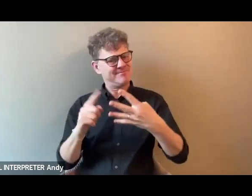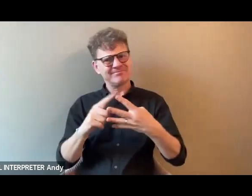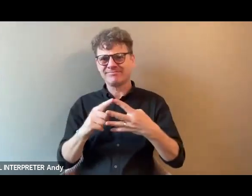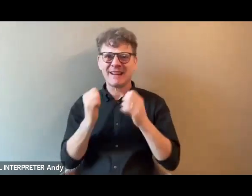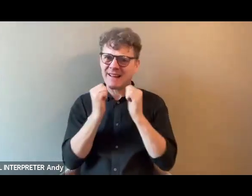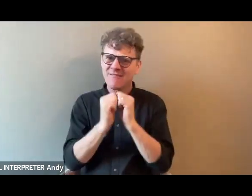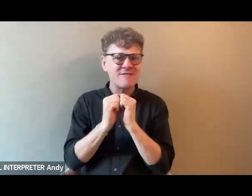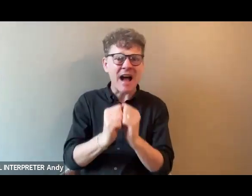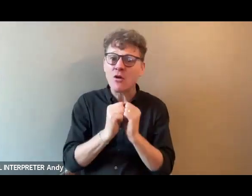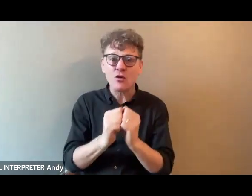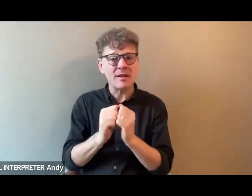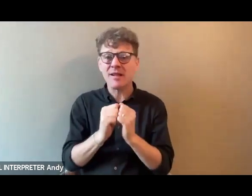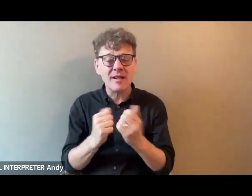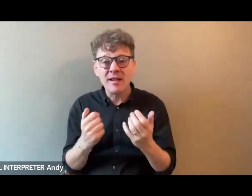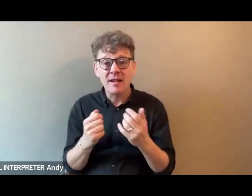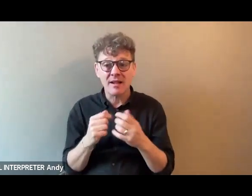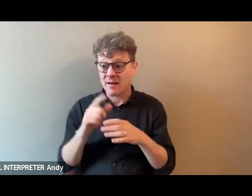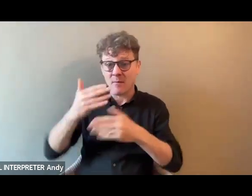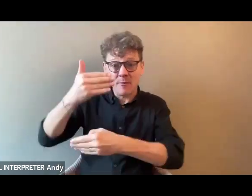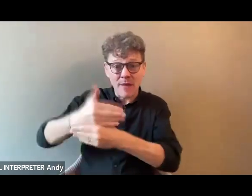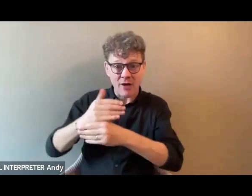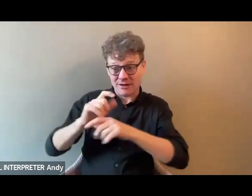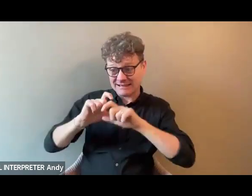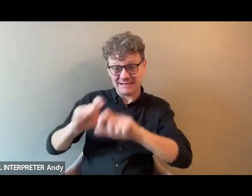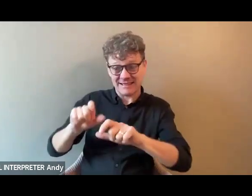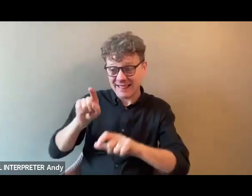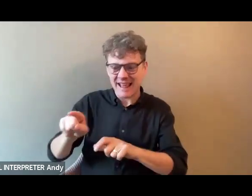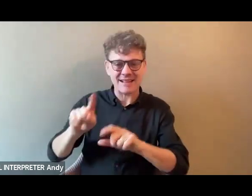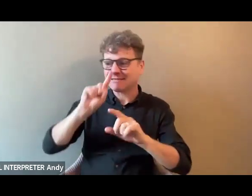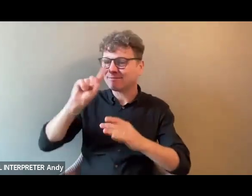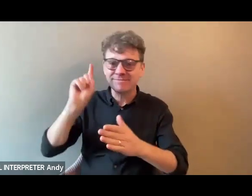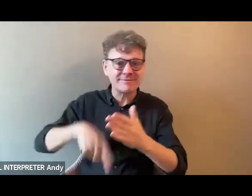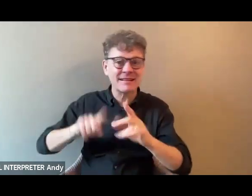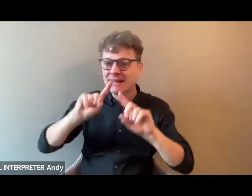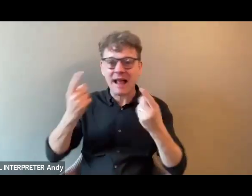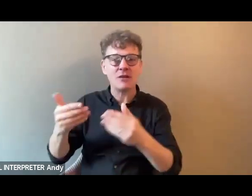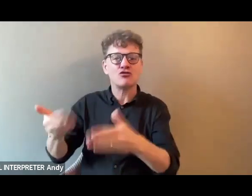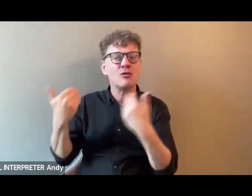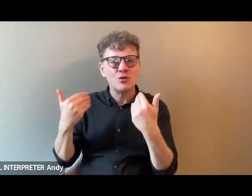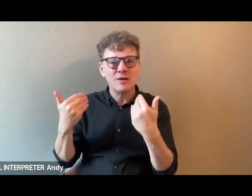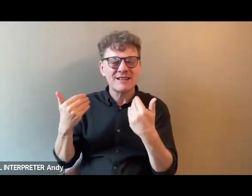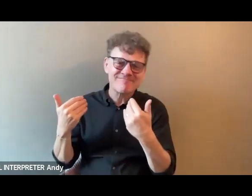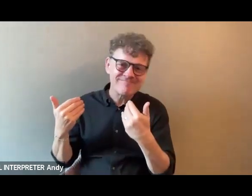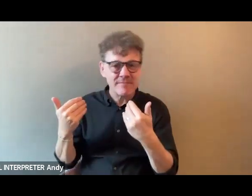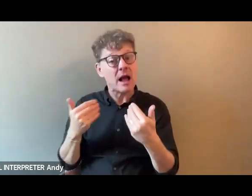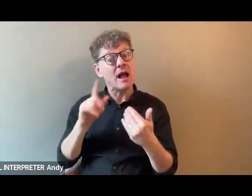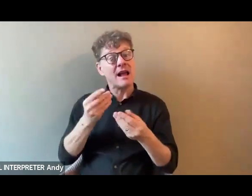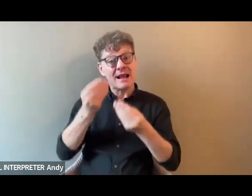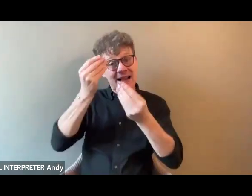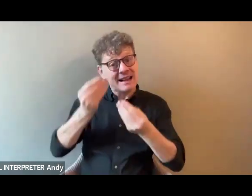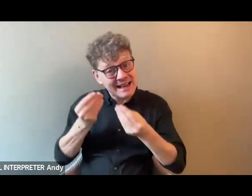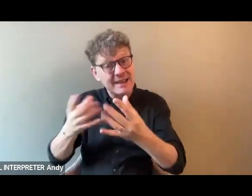even where barriers still exist or cannot be removed. Having the information and thus the ability to make an